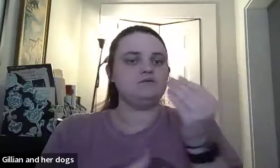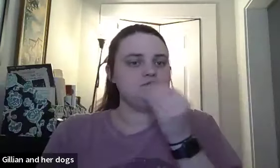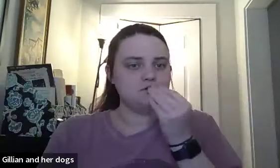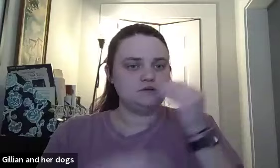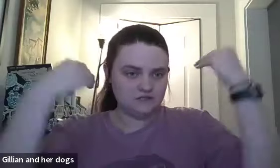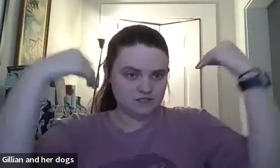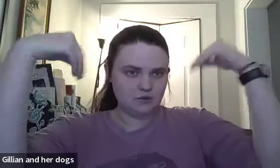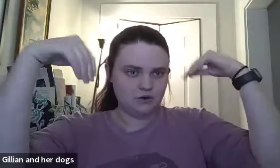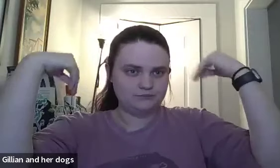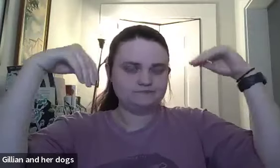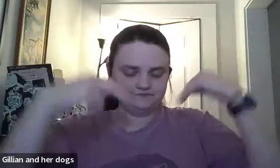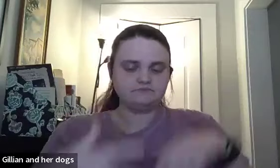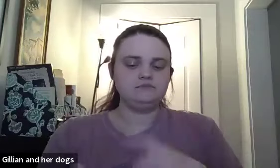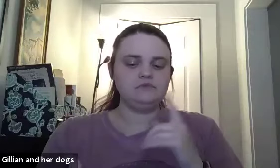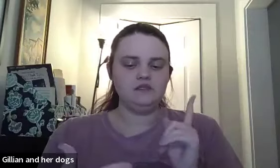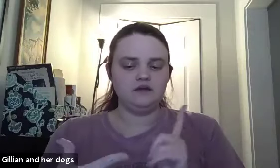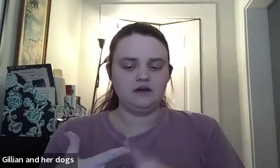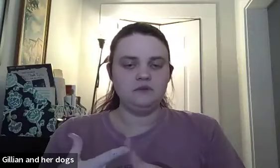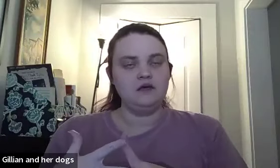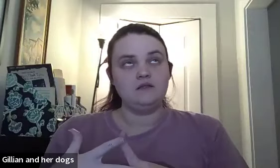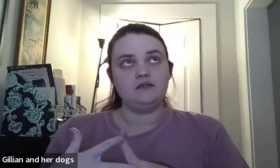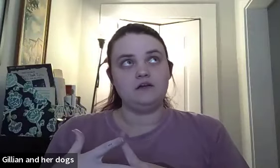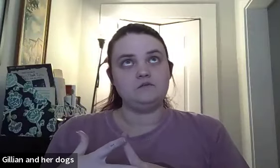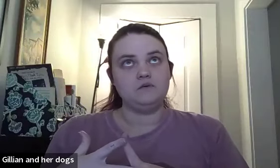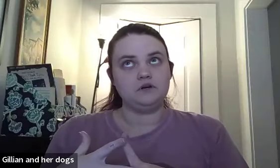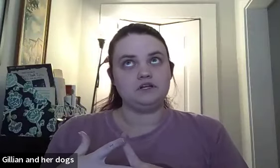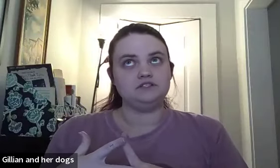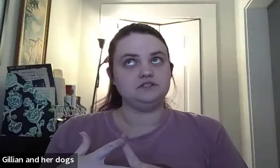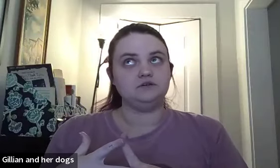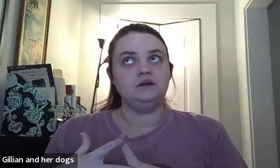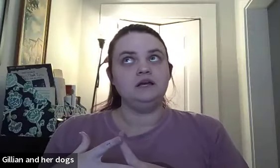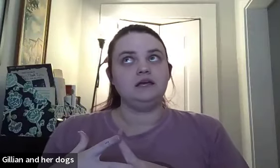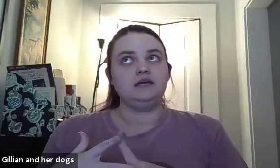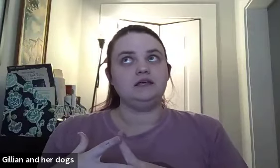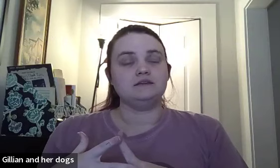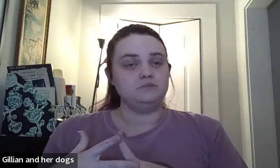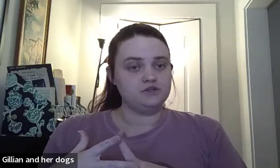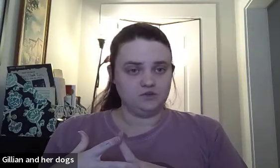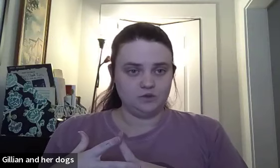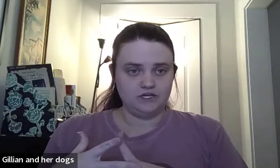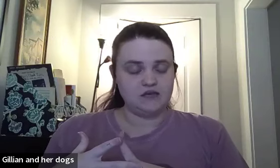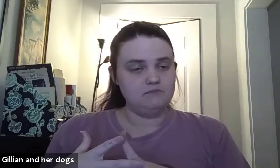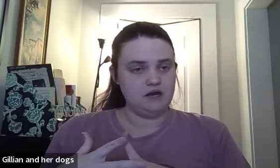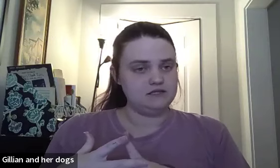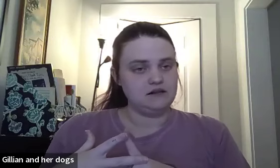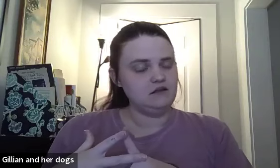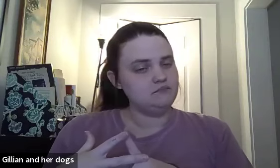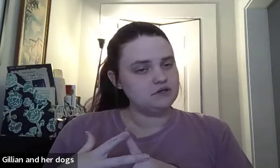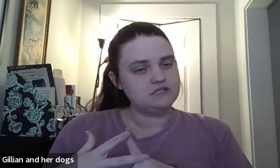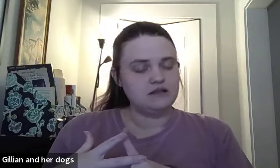So food store. The other one we're gonna do is a bookstore because I'm biased and I love books and I